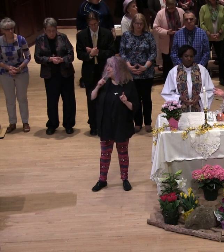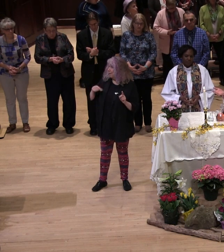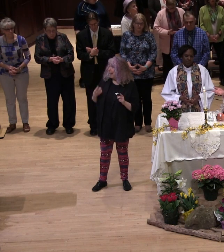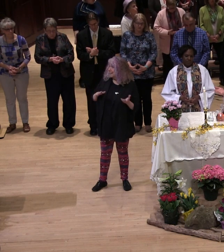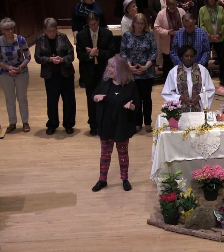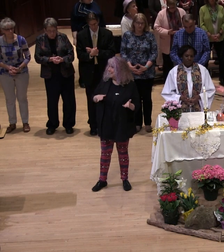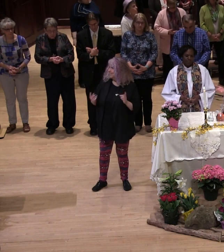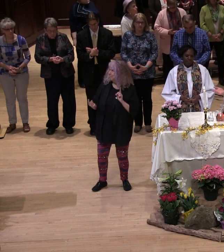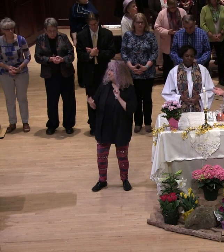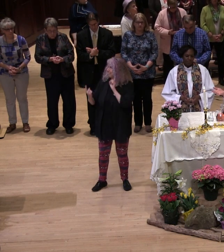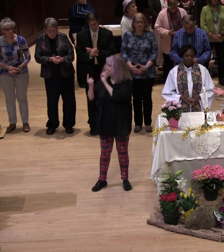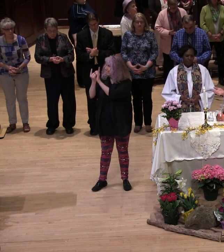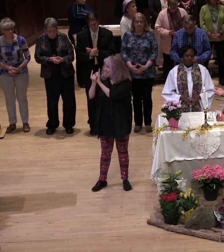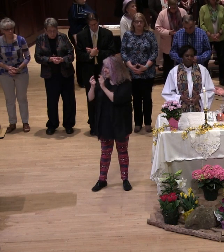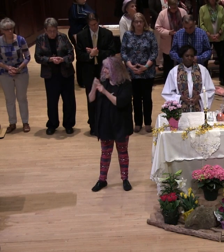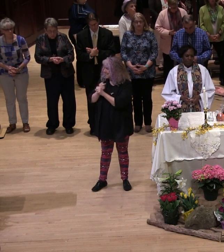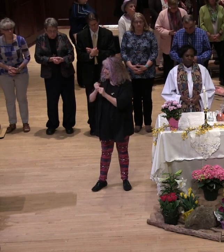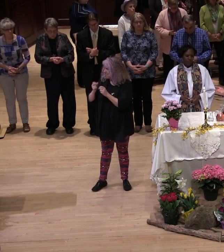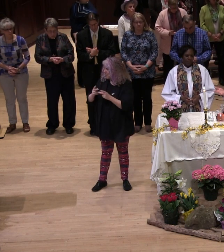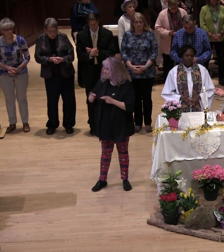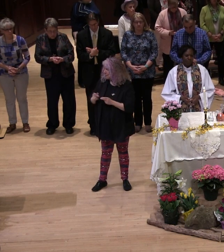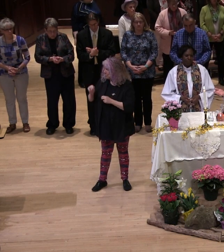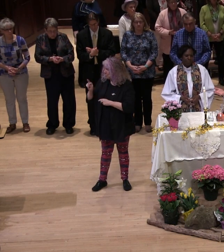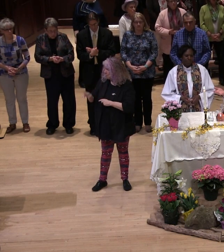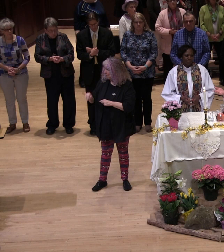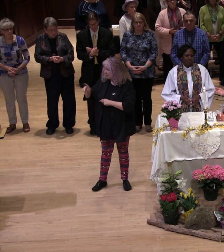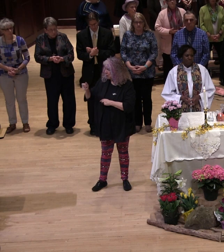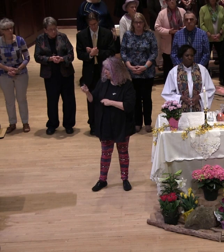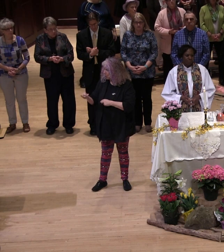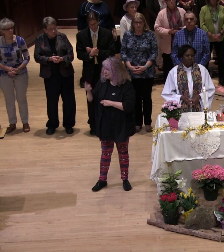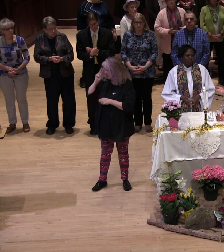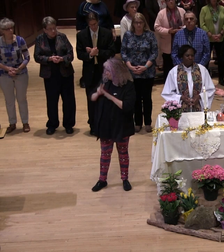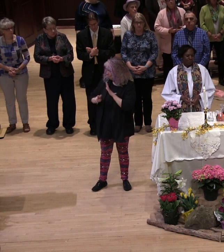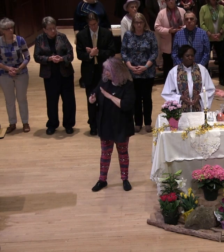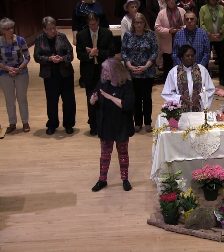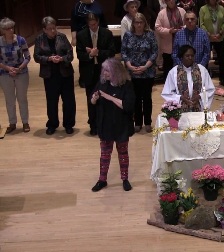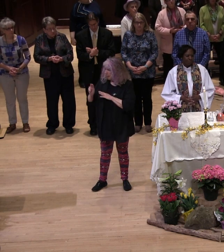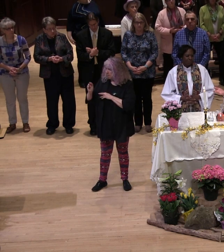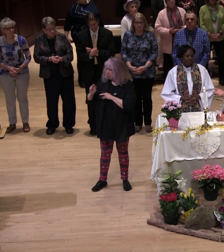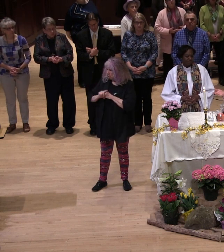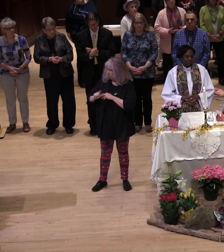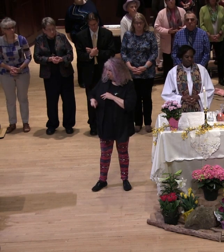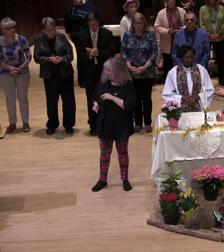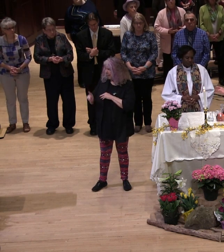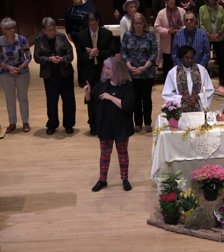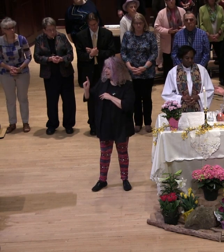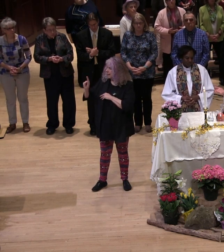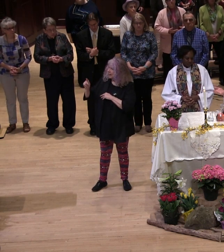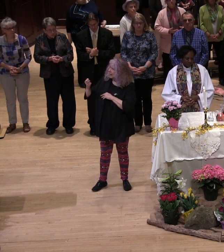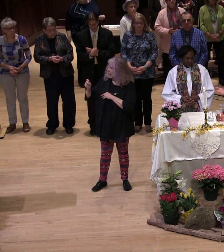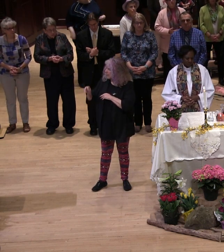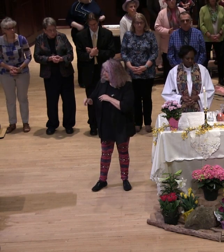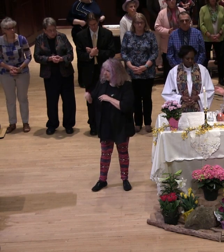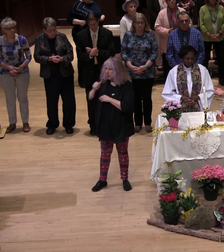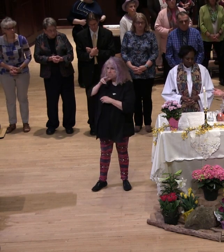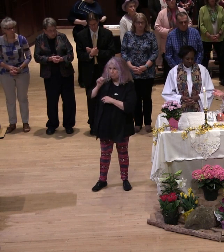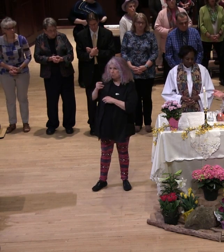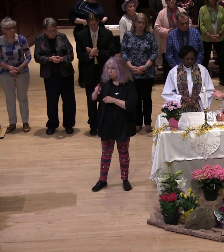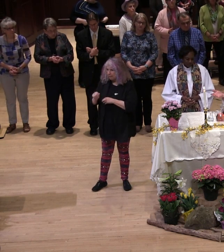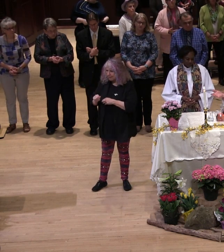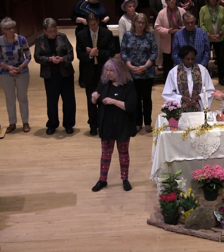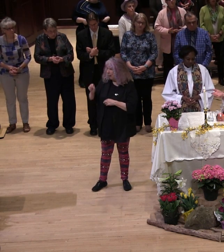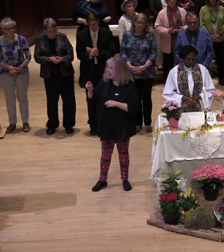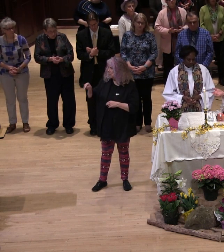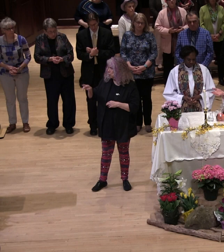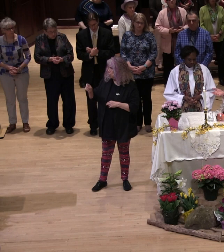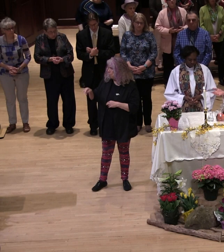die, save us a place, along with Mary and Joseph, the prophets, Martin Luther King, Mahatma Gandhi, Mother Teresa, Oscar